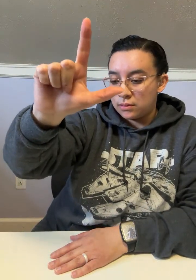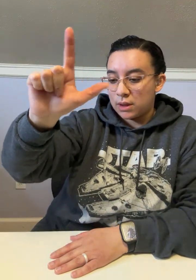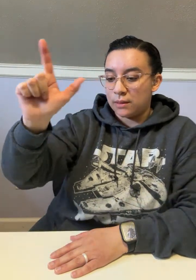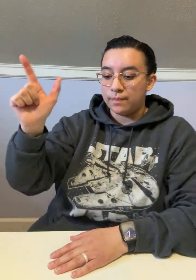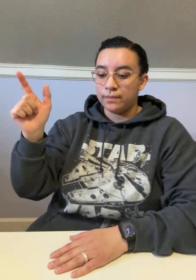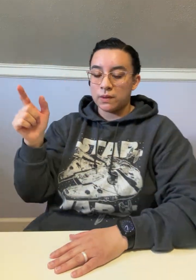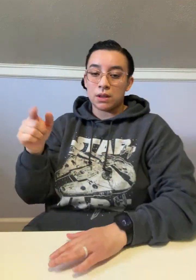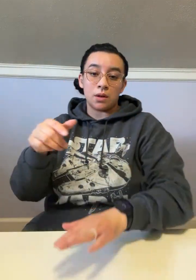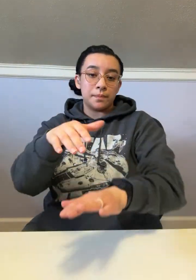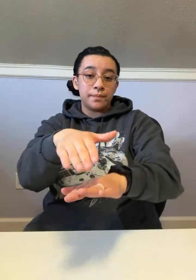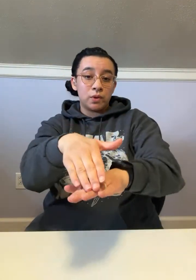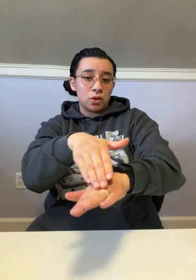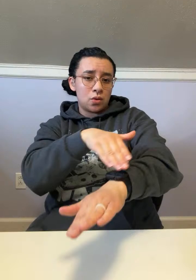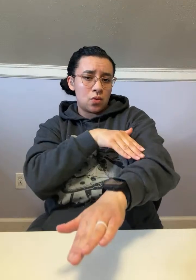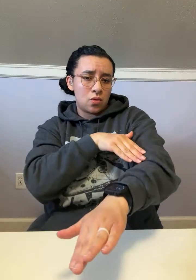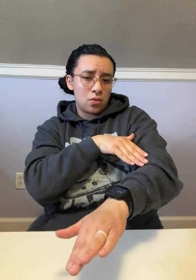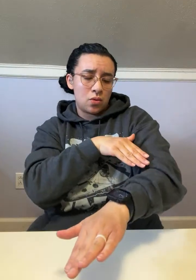Okay, so